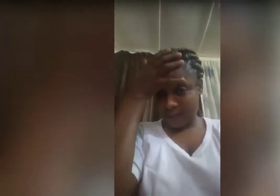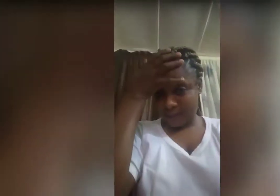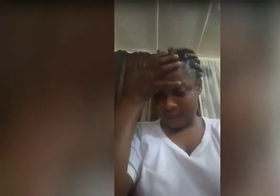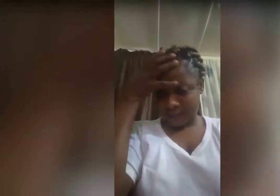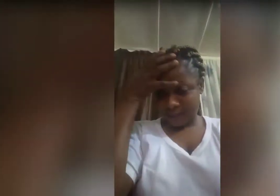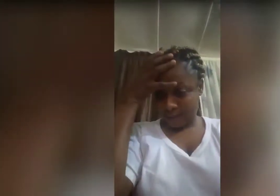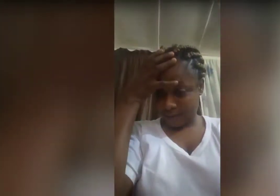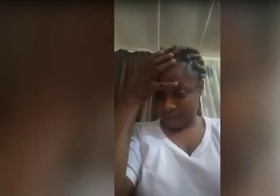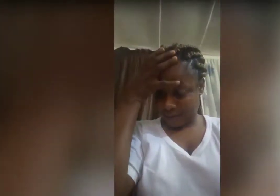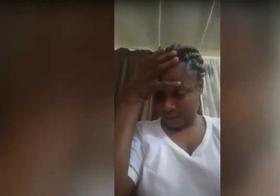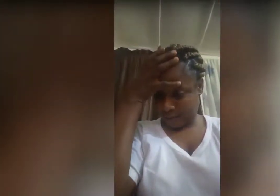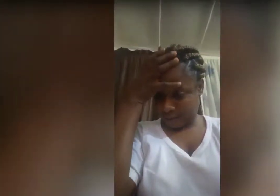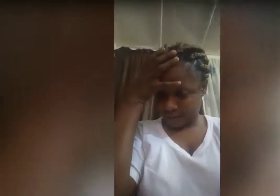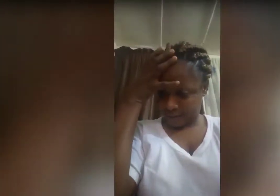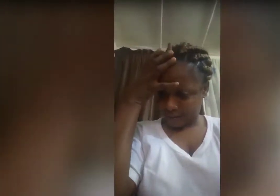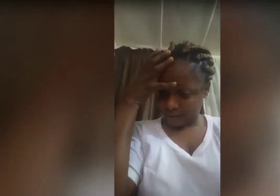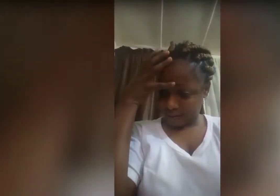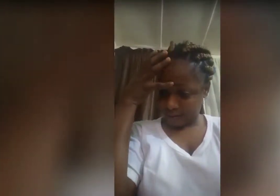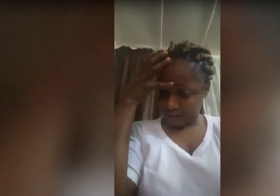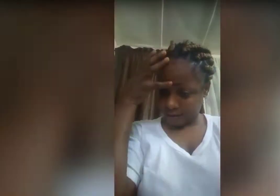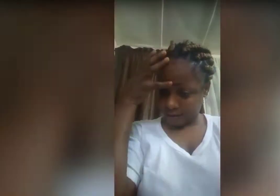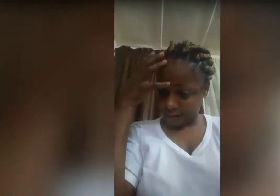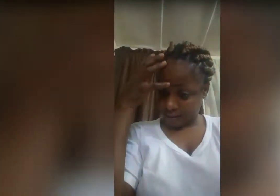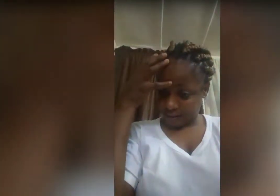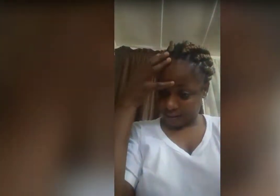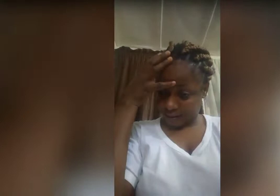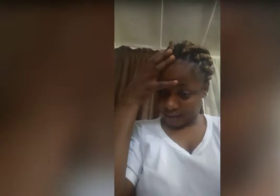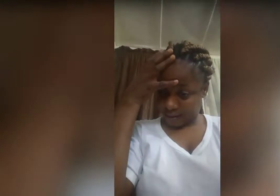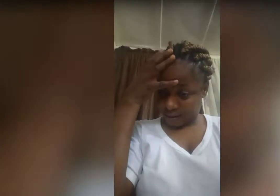20. 16 to 20. Let's go.